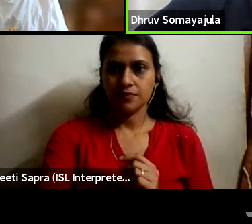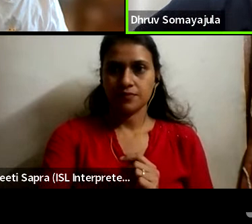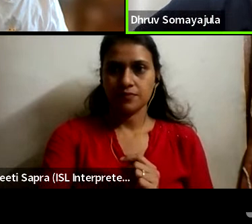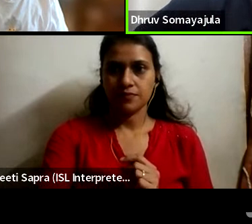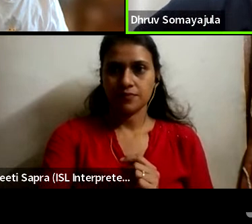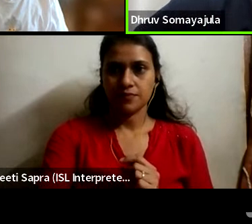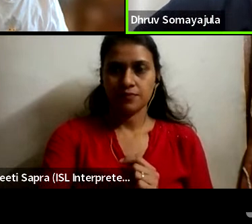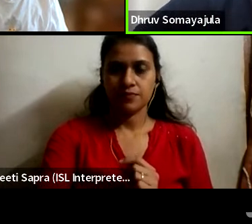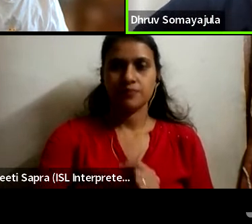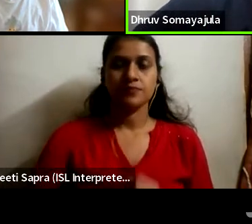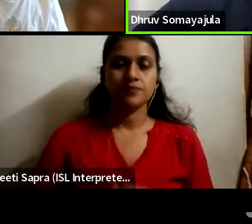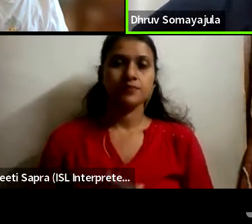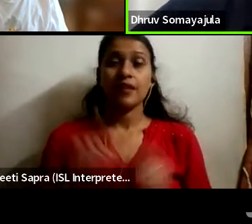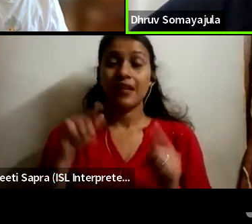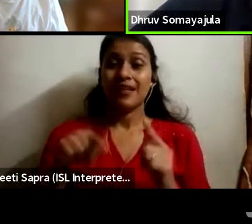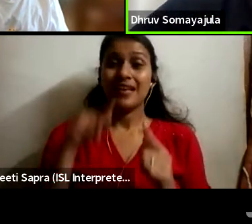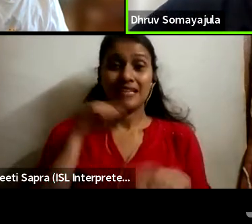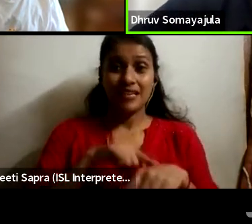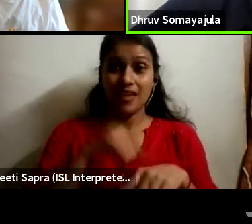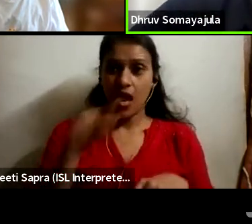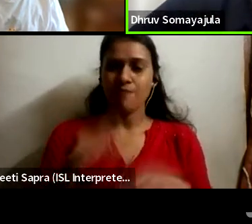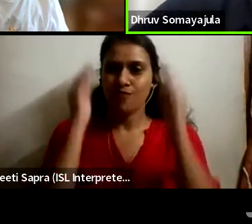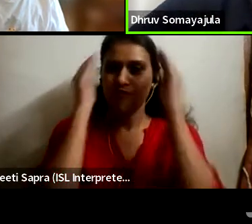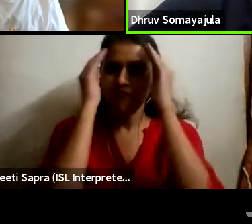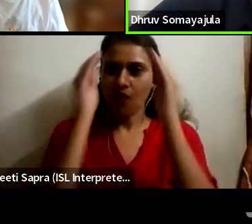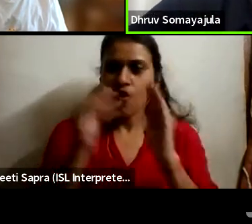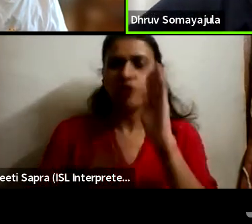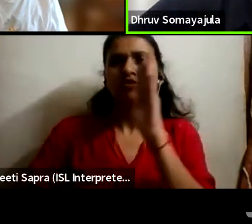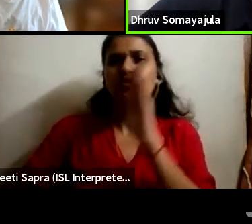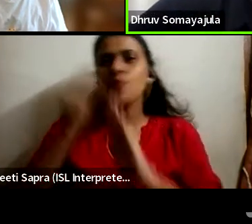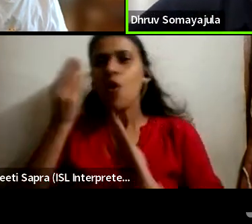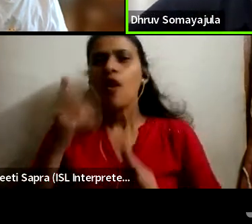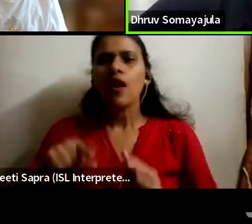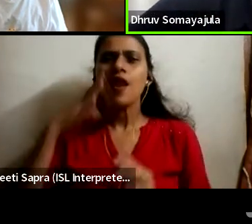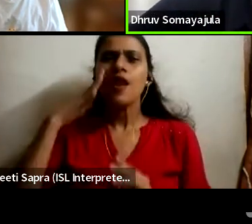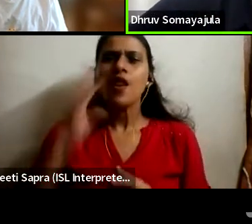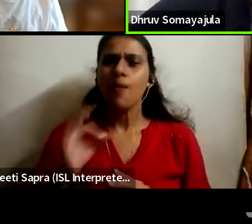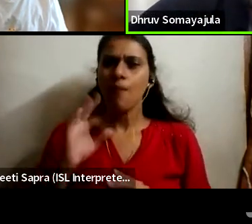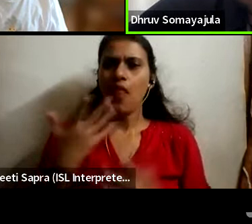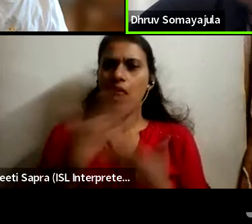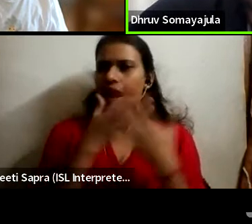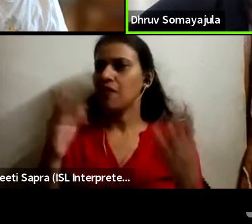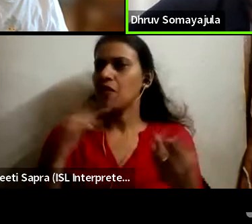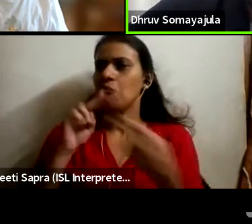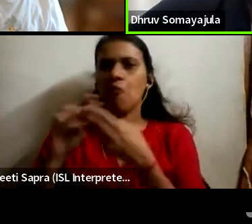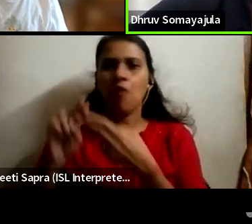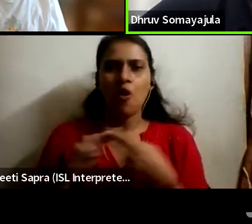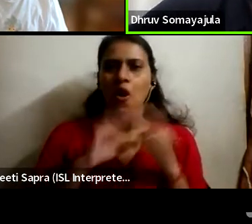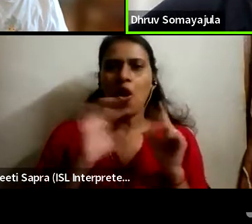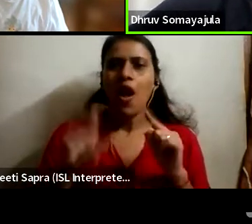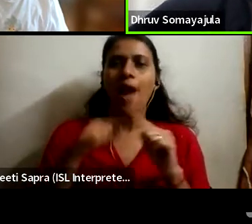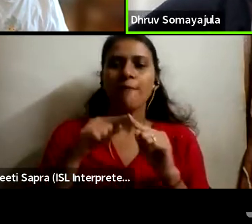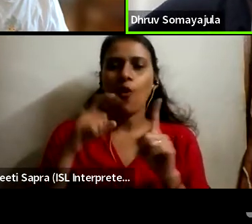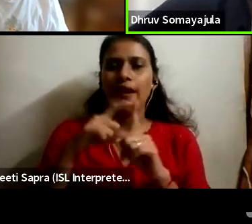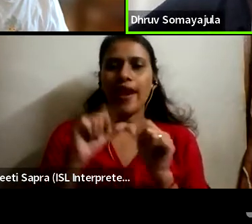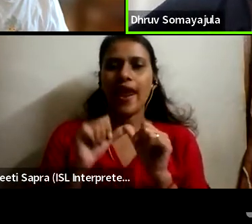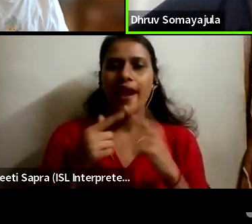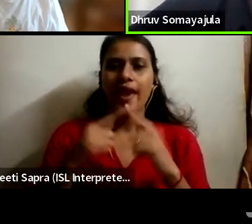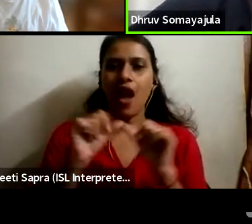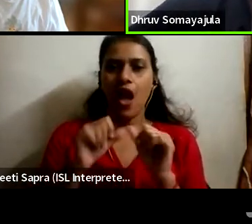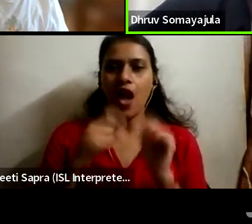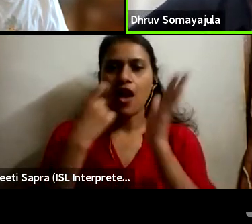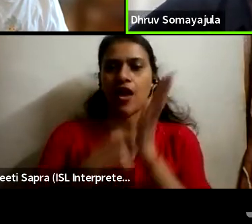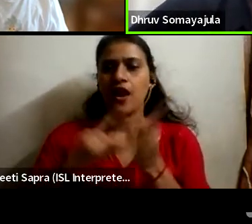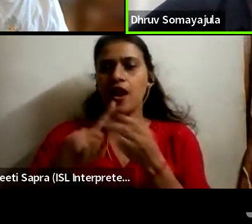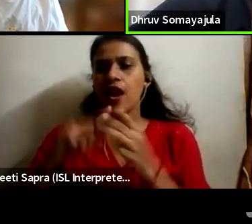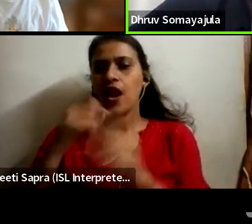yes, absolutely, the focus, I think one of the most important things which nobody talks about in data regulation is the